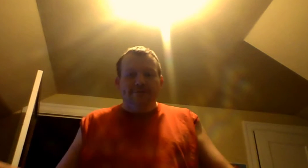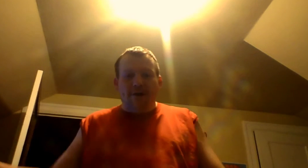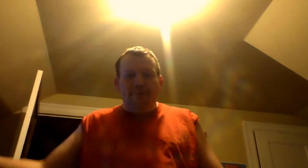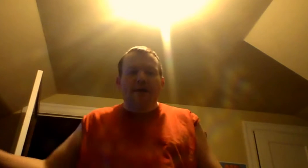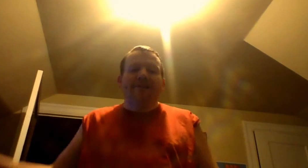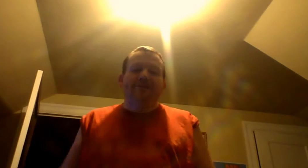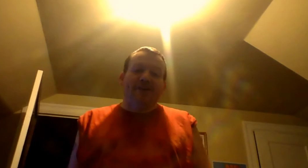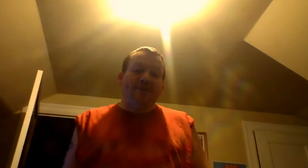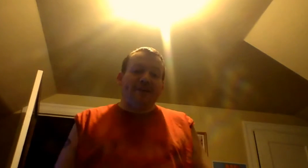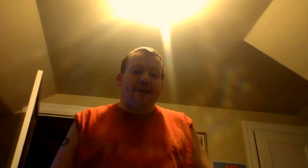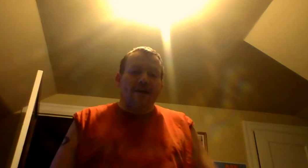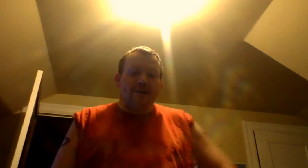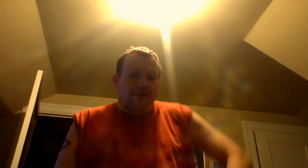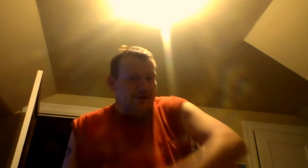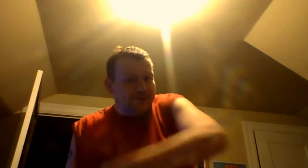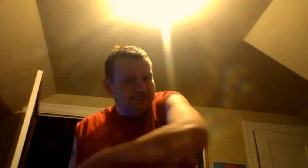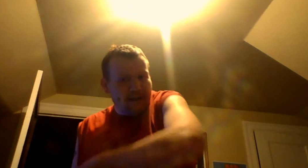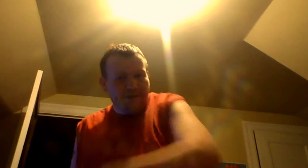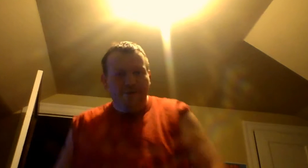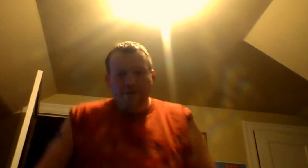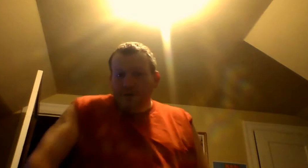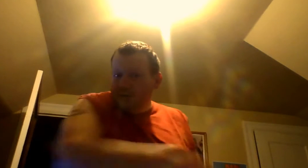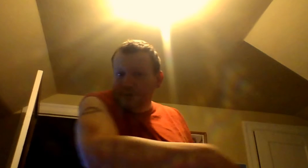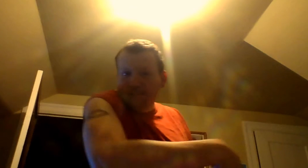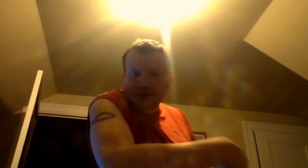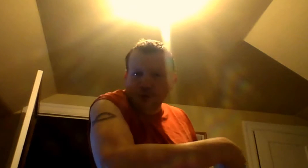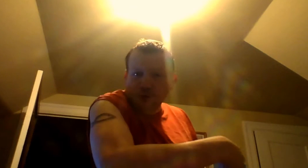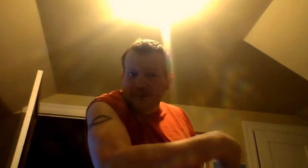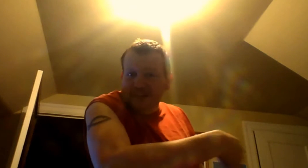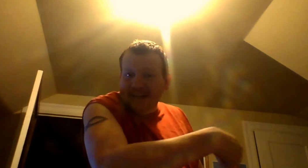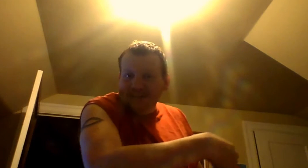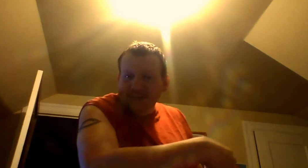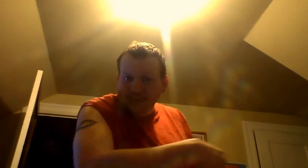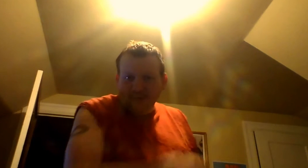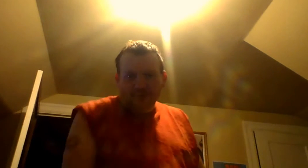don't mind the TV there. Here's my cool tattoo.